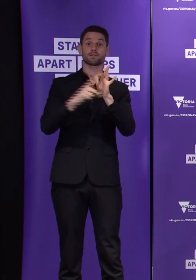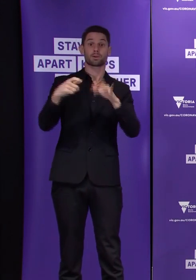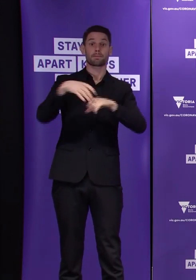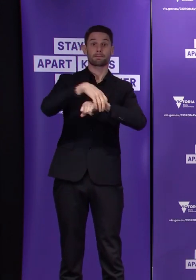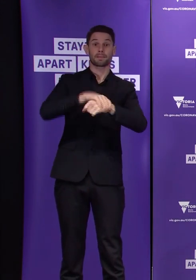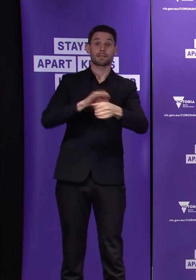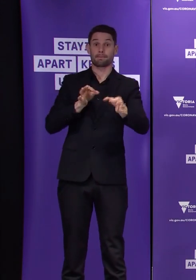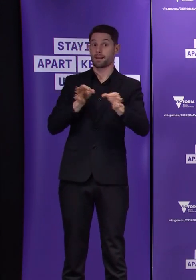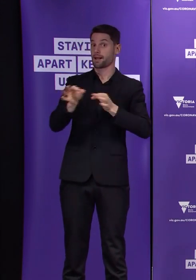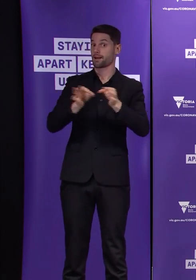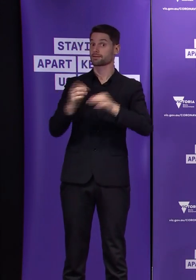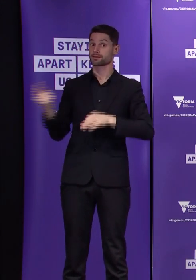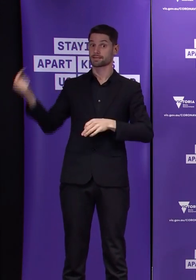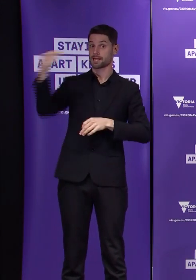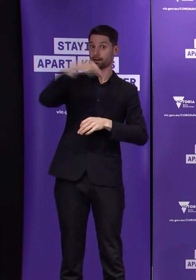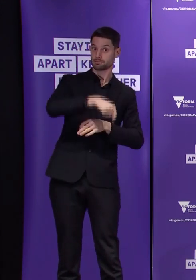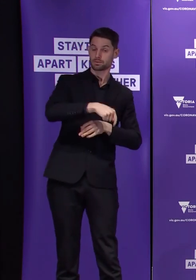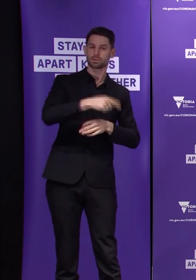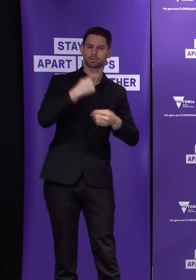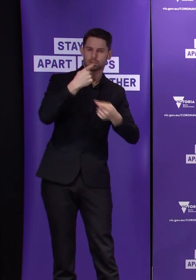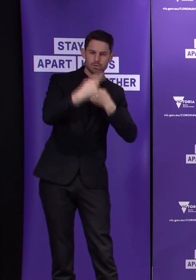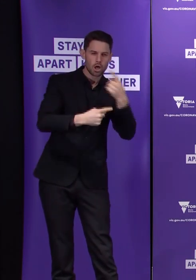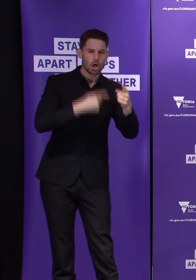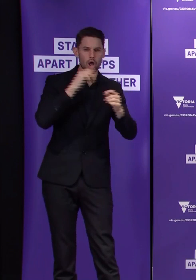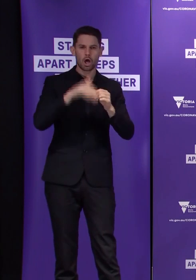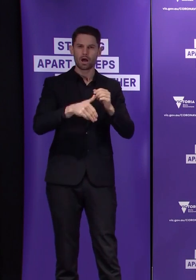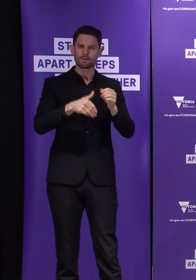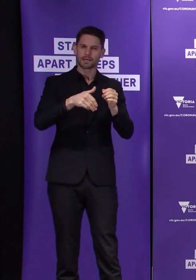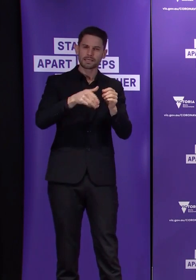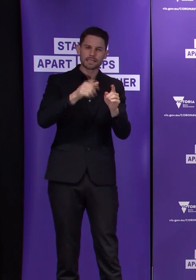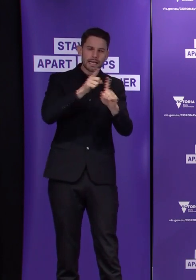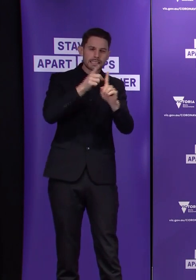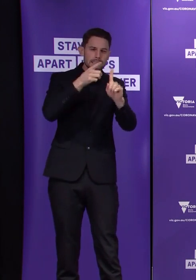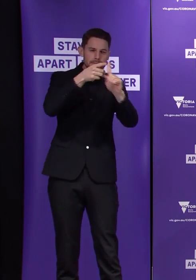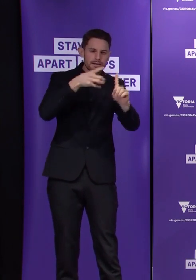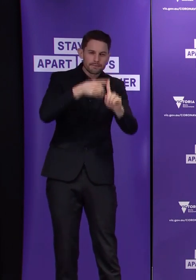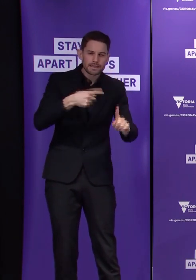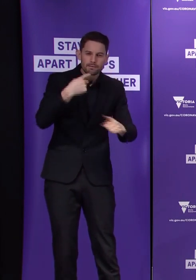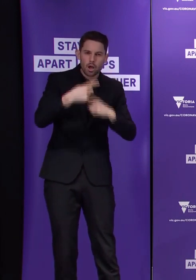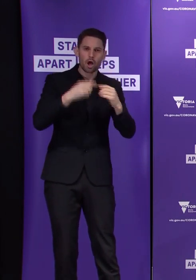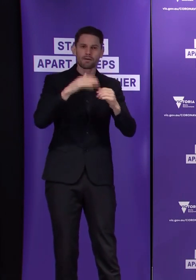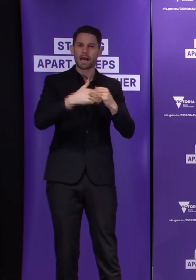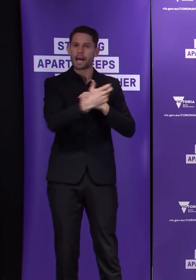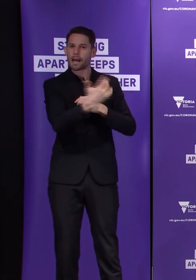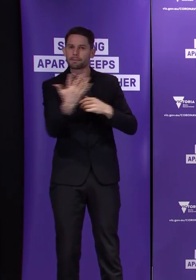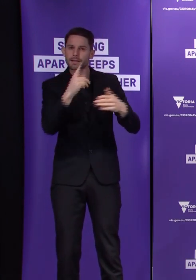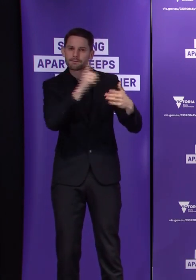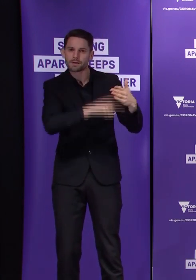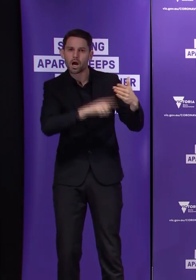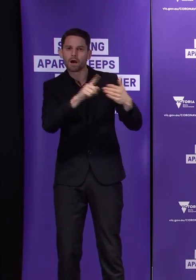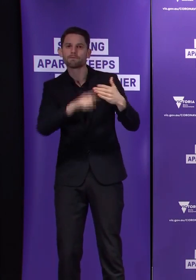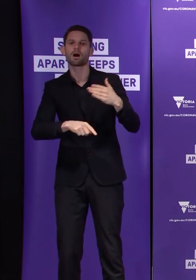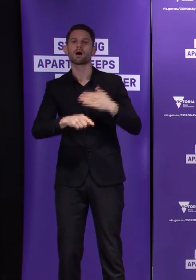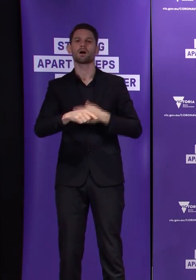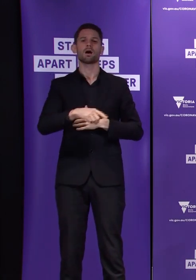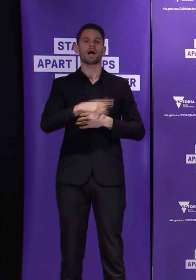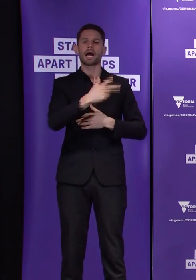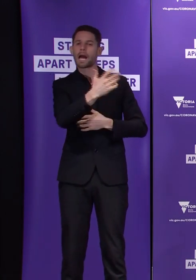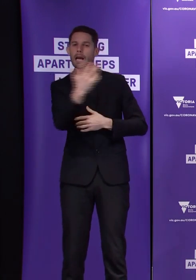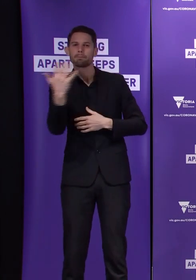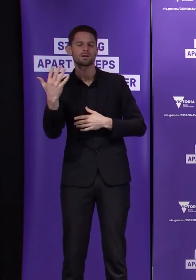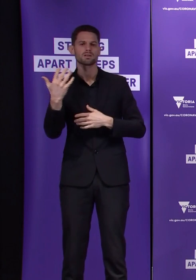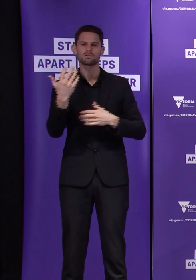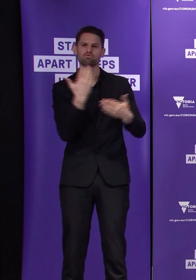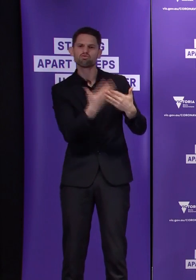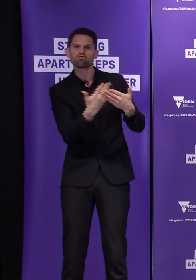through in perhaps a separate process, just because it might take some time, all the different compliance. So it'd be everything